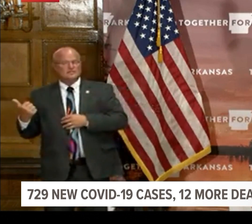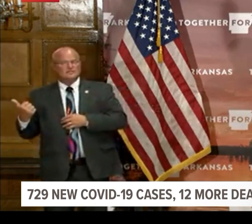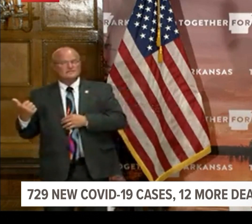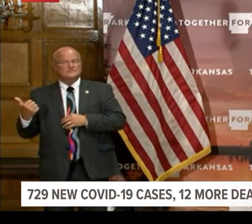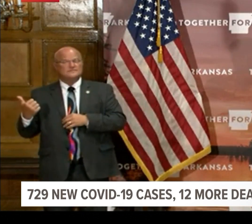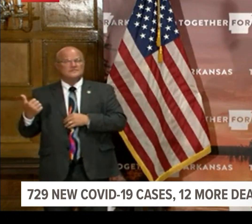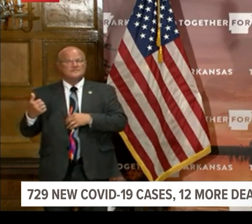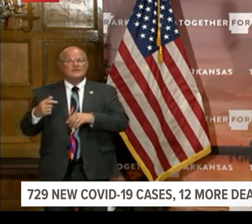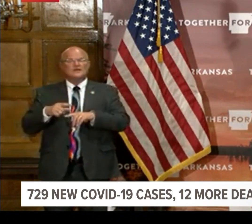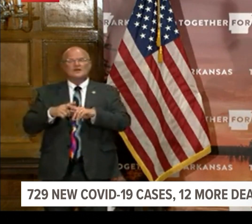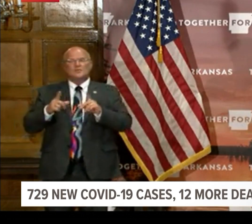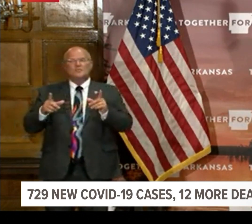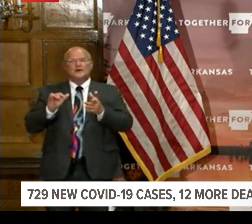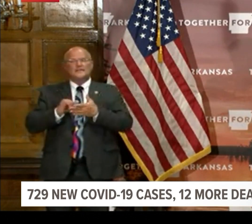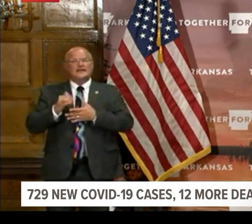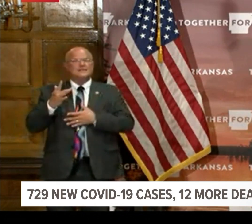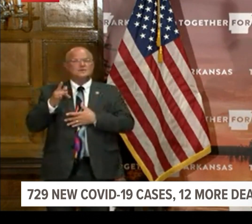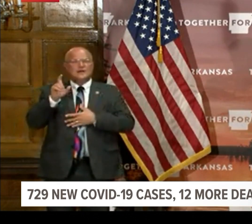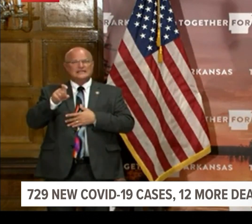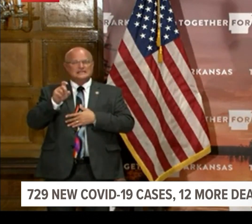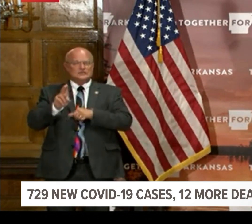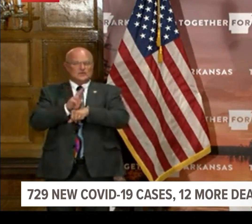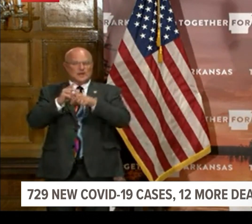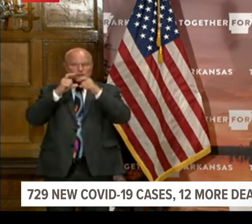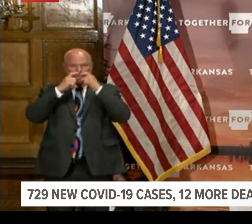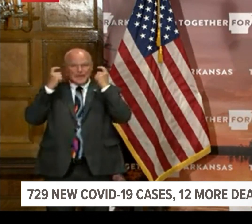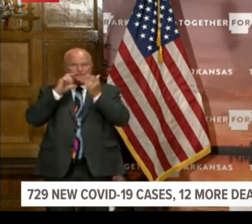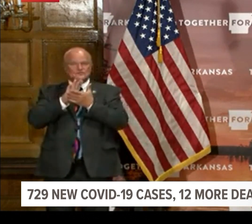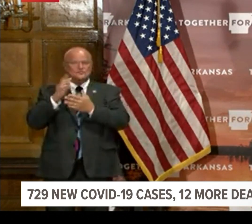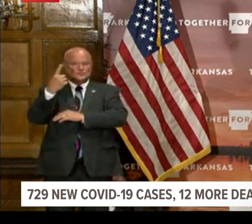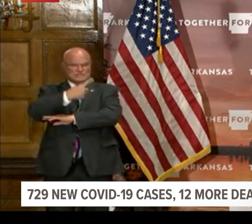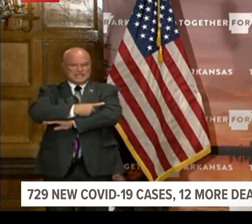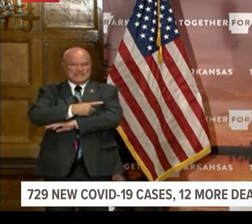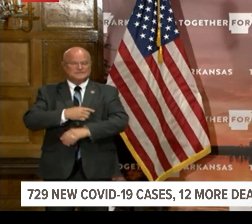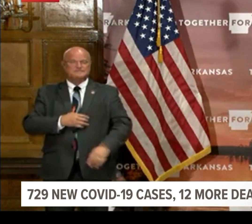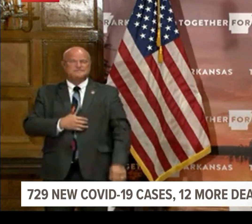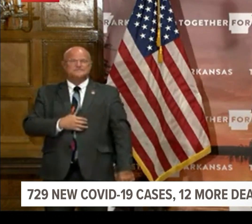others are, but that's why we have to wear a mask during the school day.